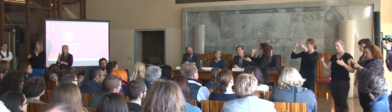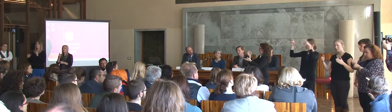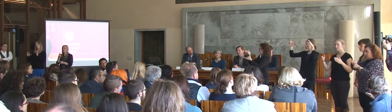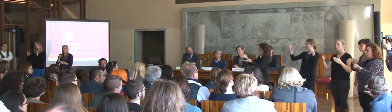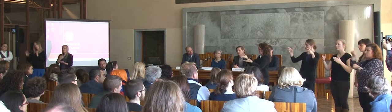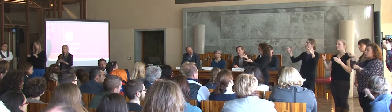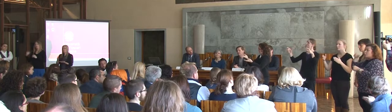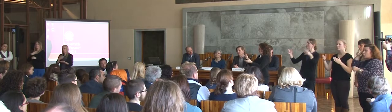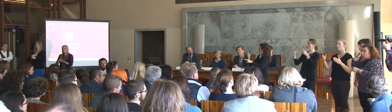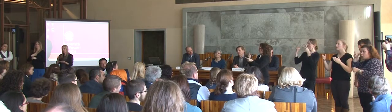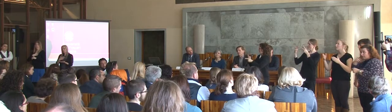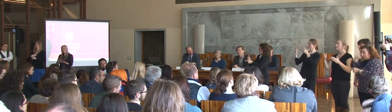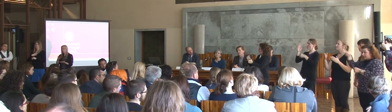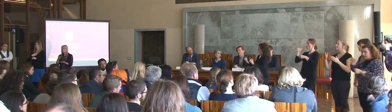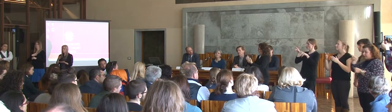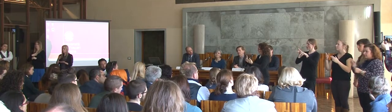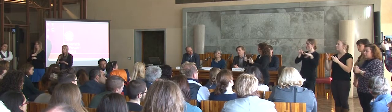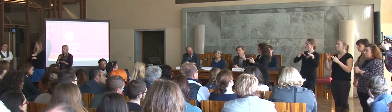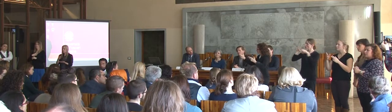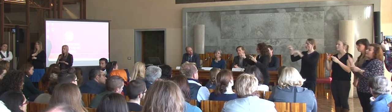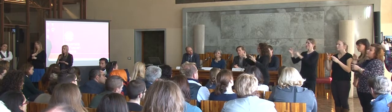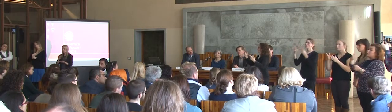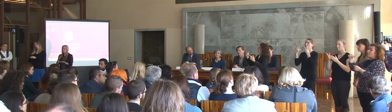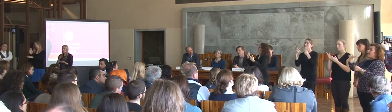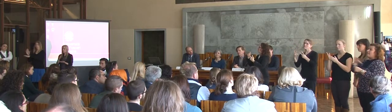carry out the important function